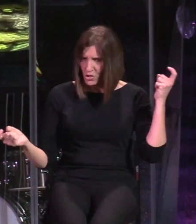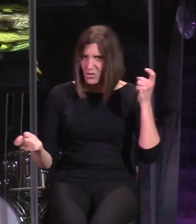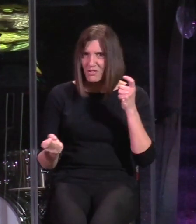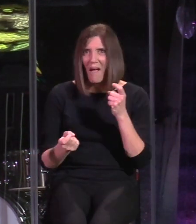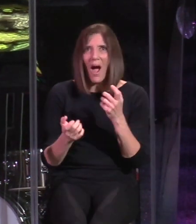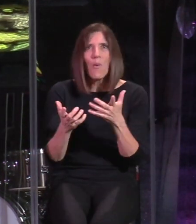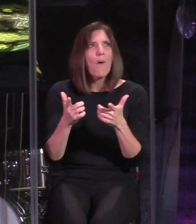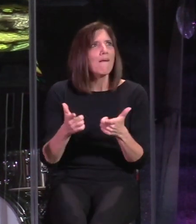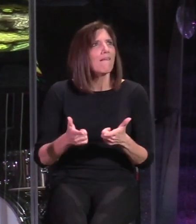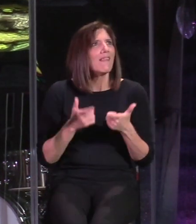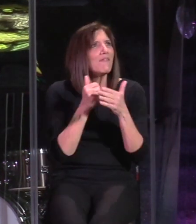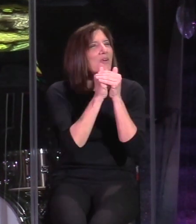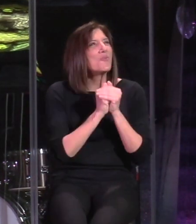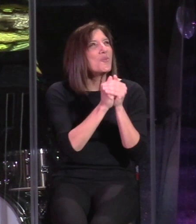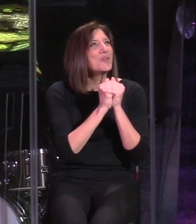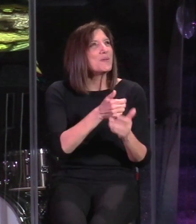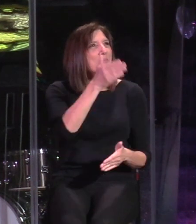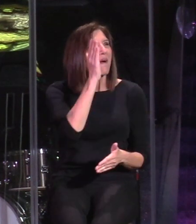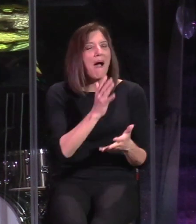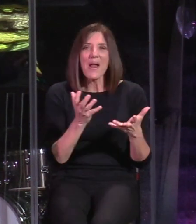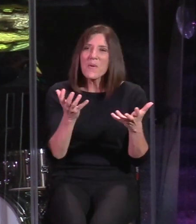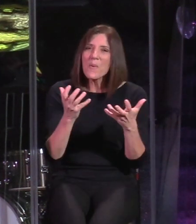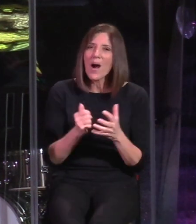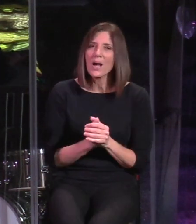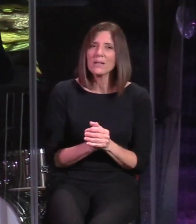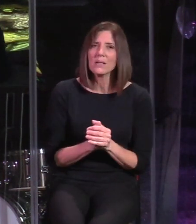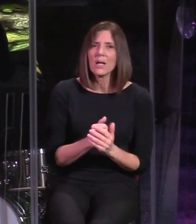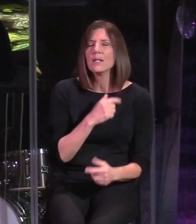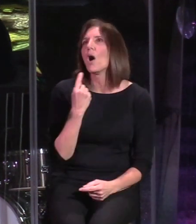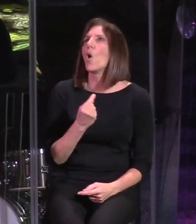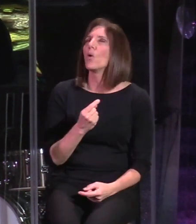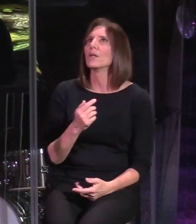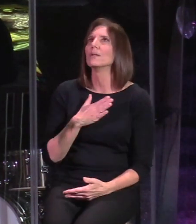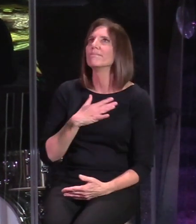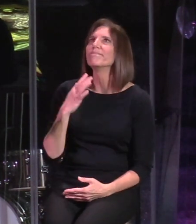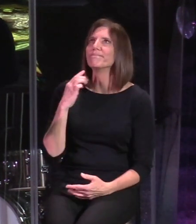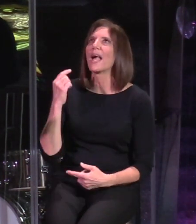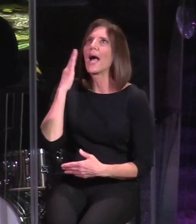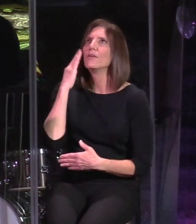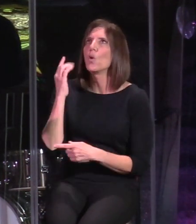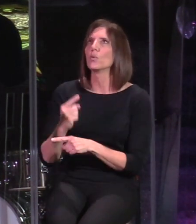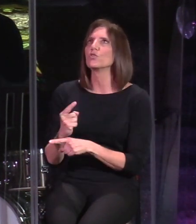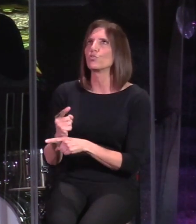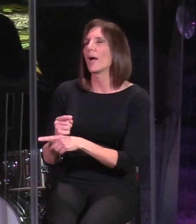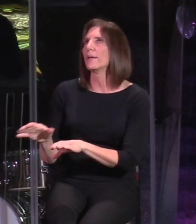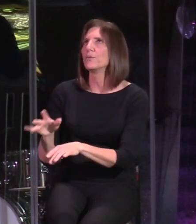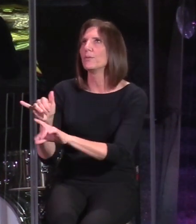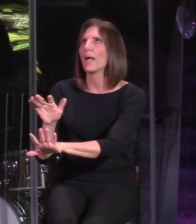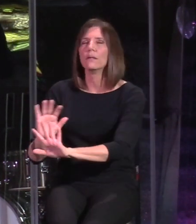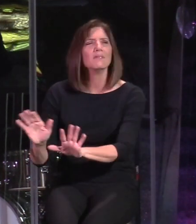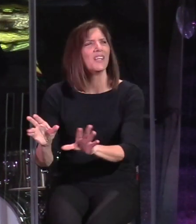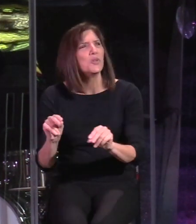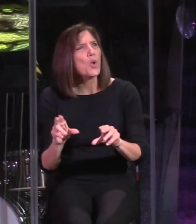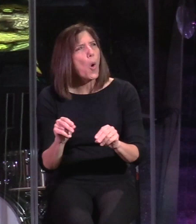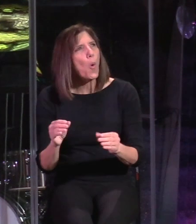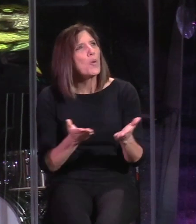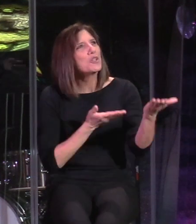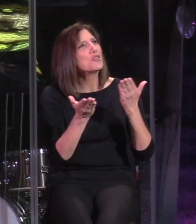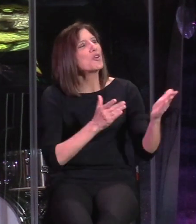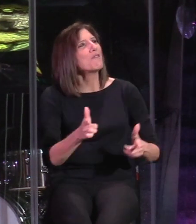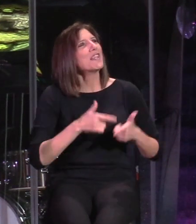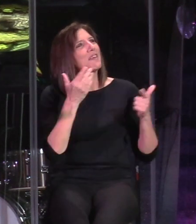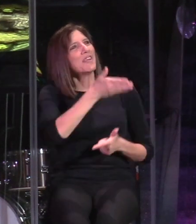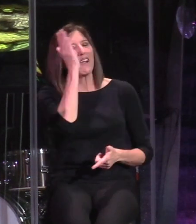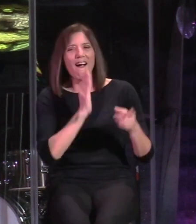live and worship God, not simply do what seems right in your own eyes. And that radical transformation, it